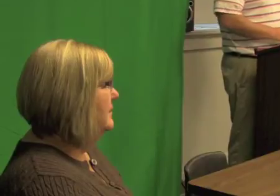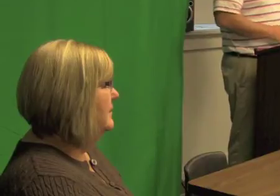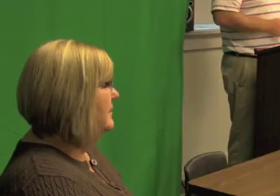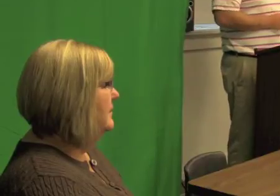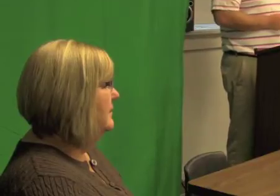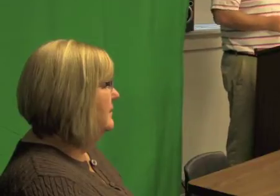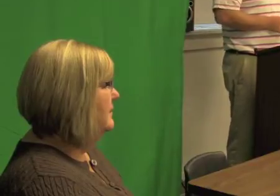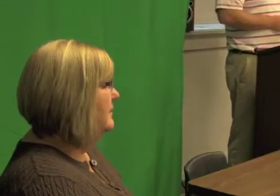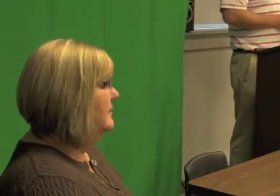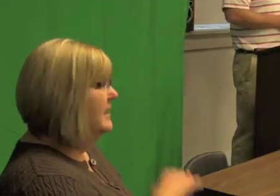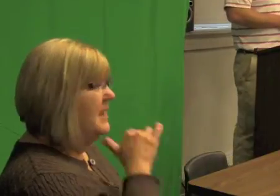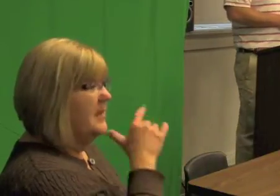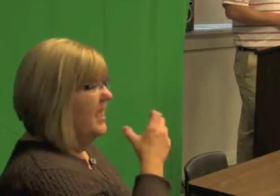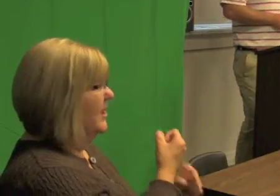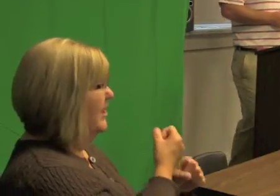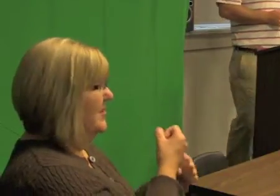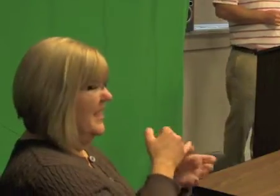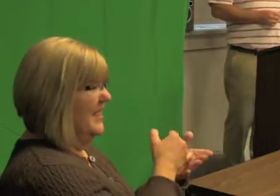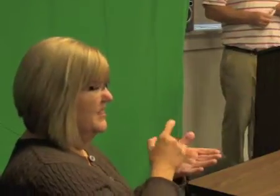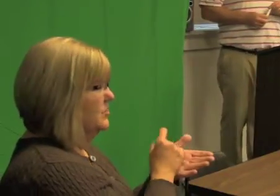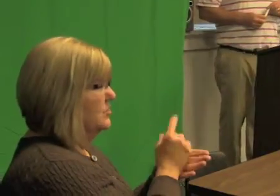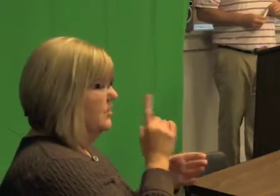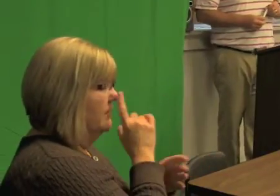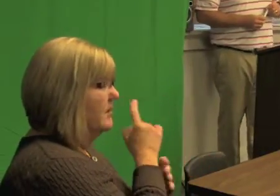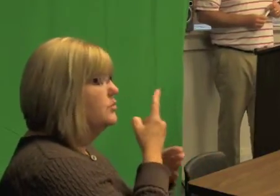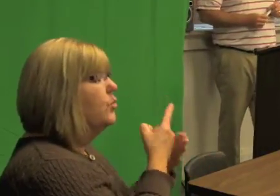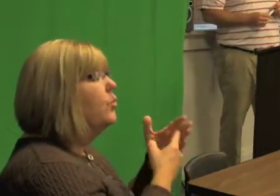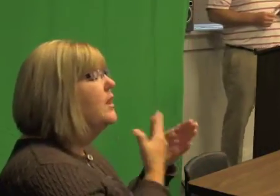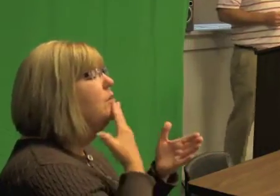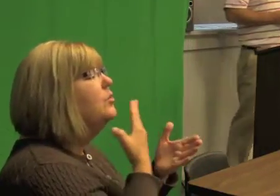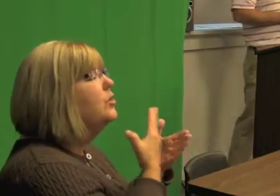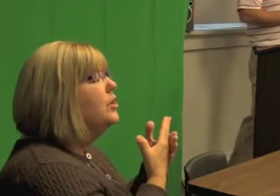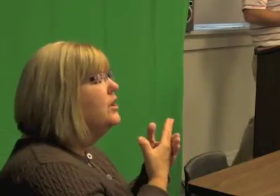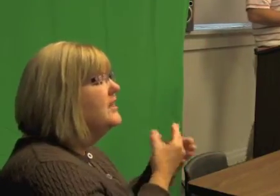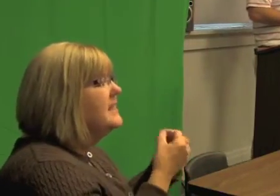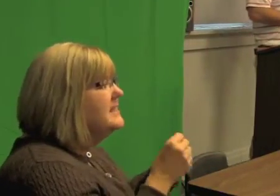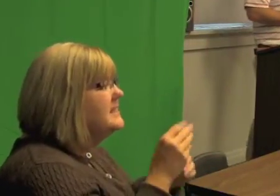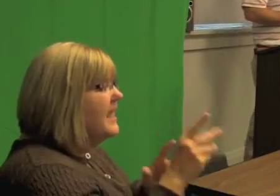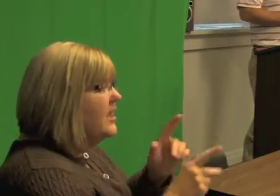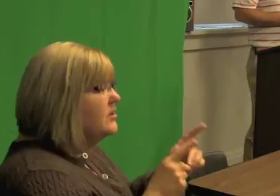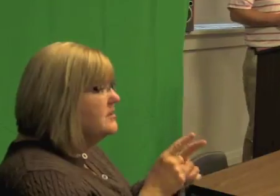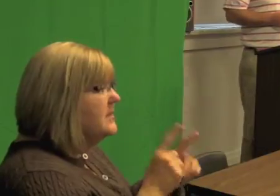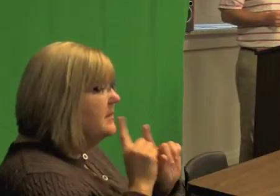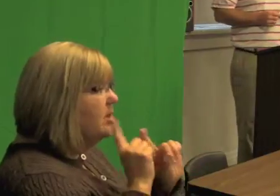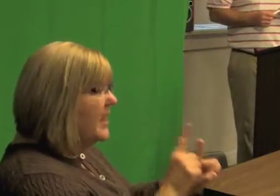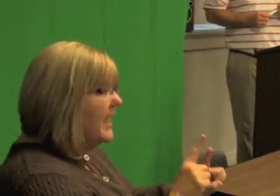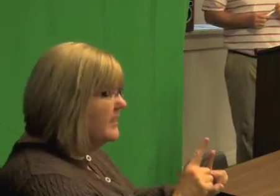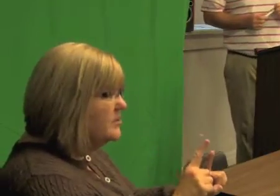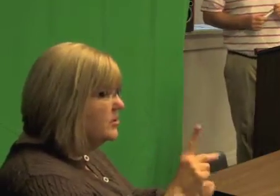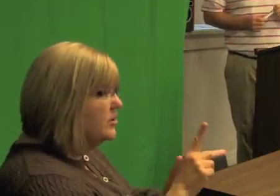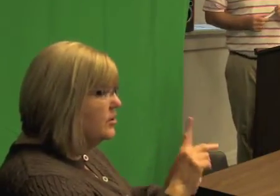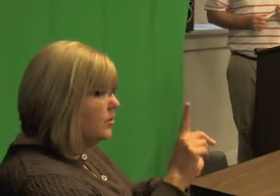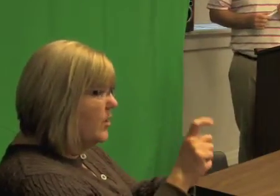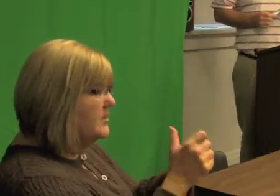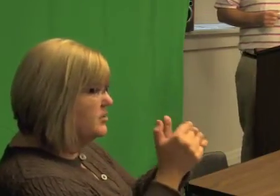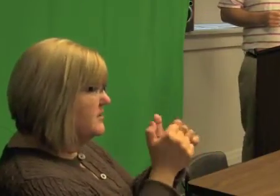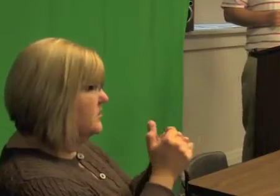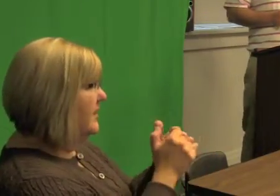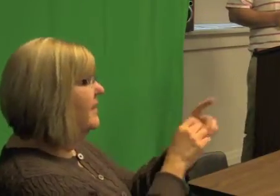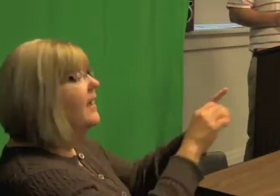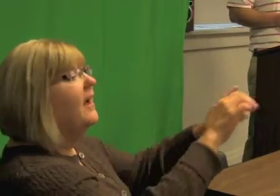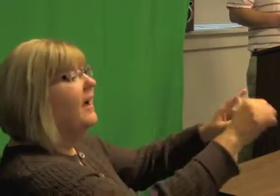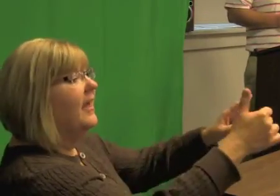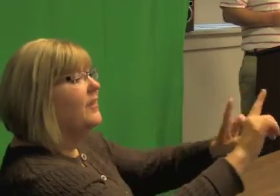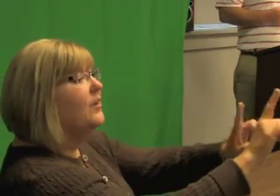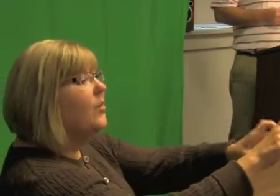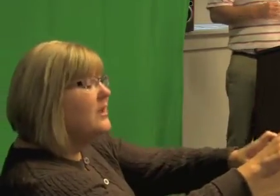Actually, I'm not gonna make this one true false. What do good salespeople always answer questions with? Other questions?